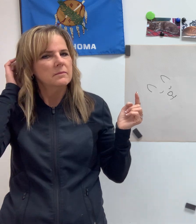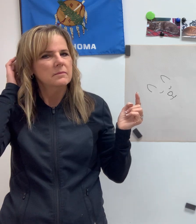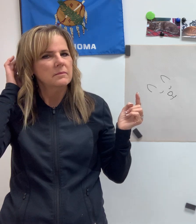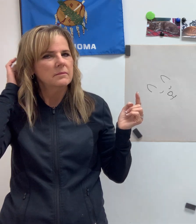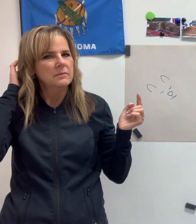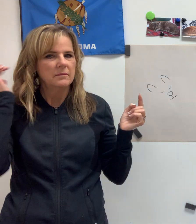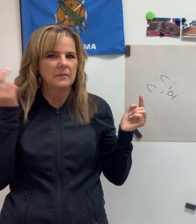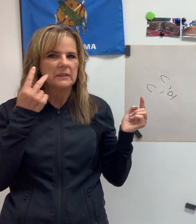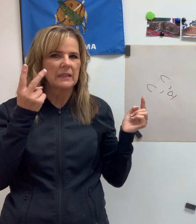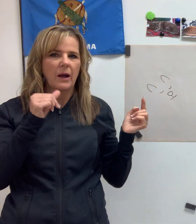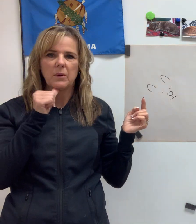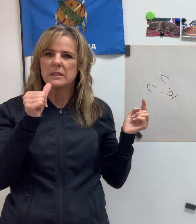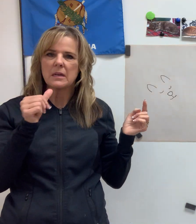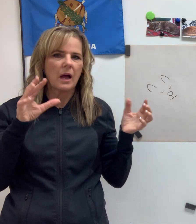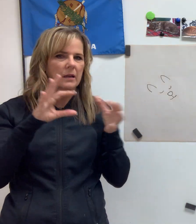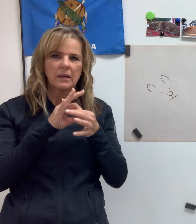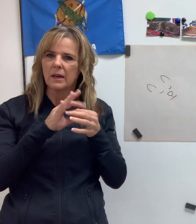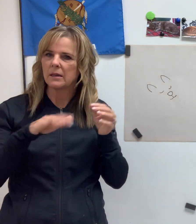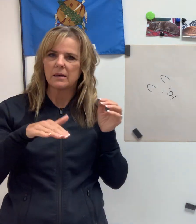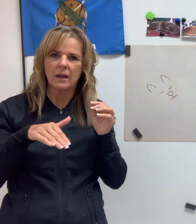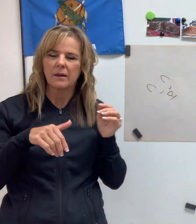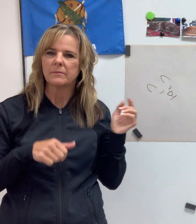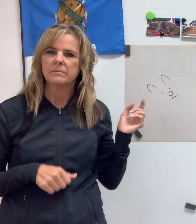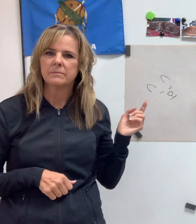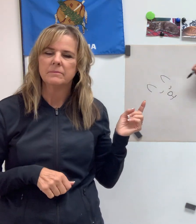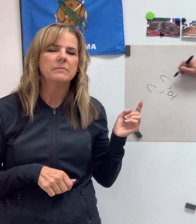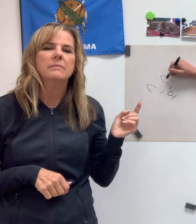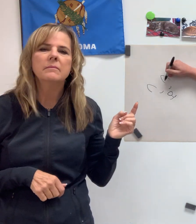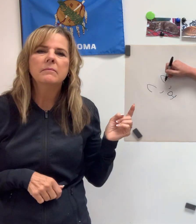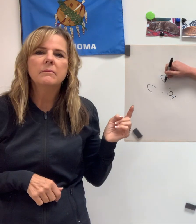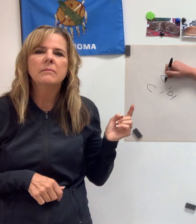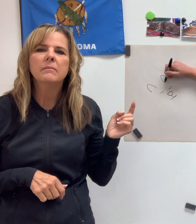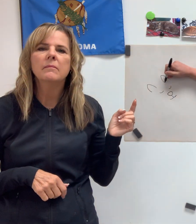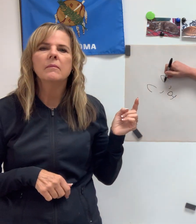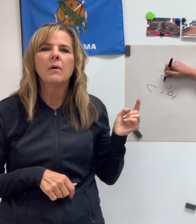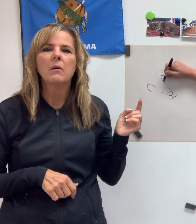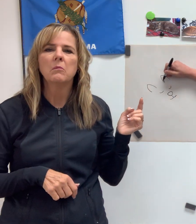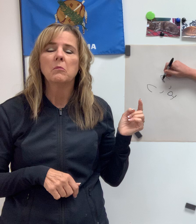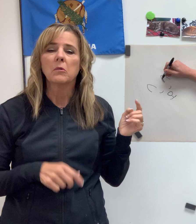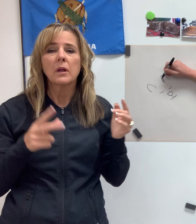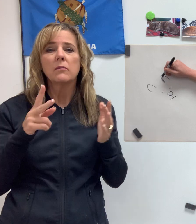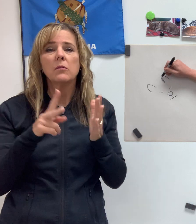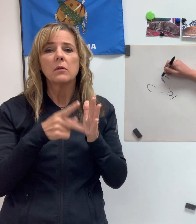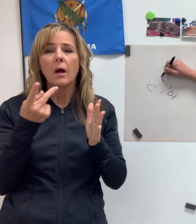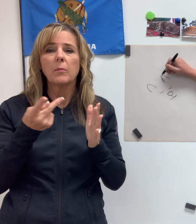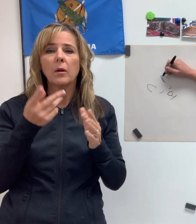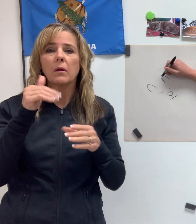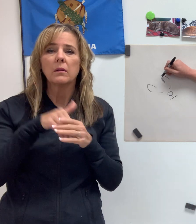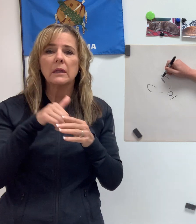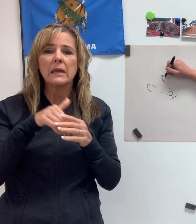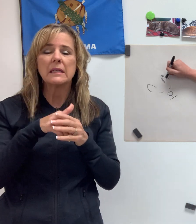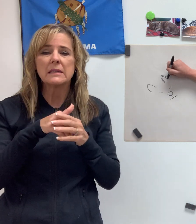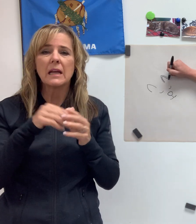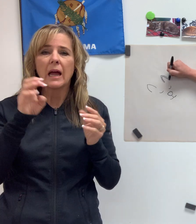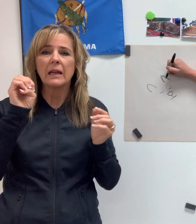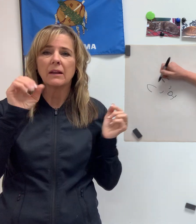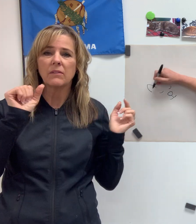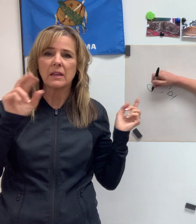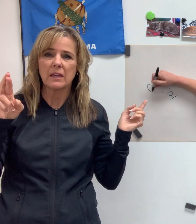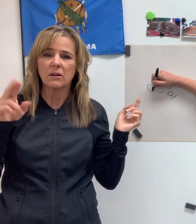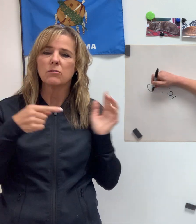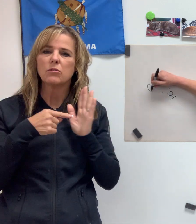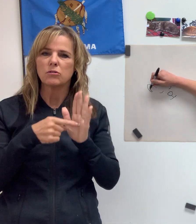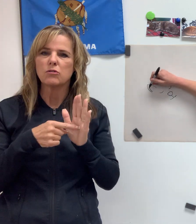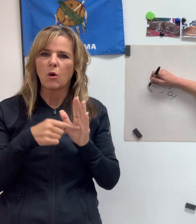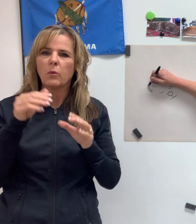down. See how it's not touching anything? We can even make double on the inside. I'm going to double those lines to show